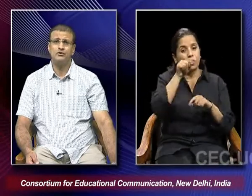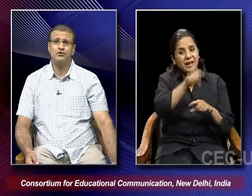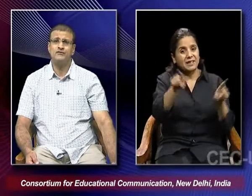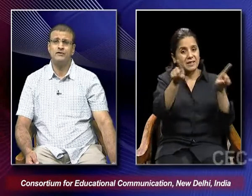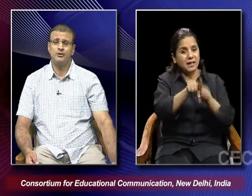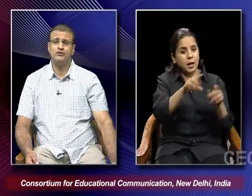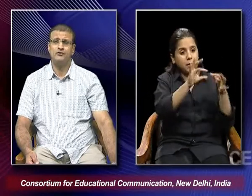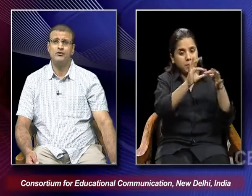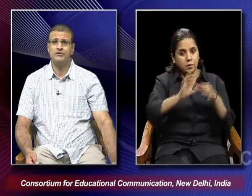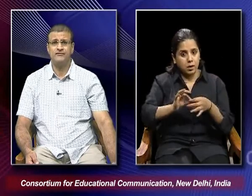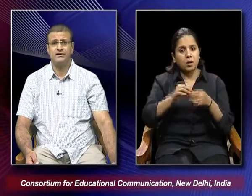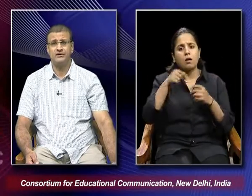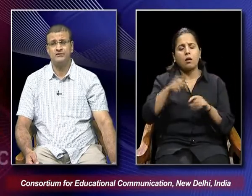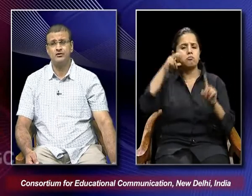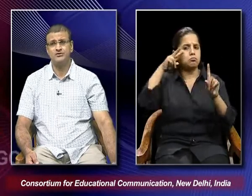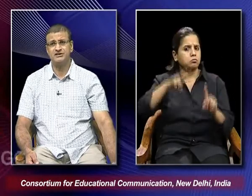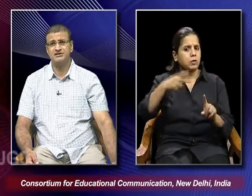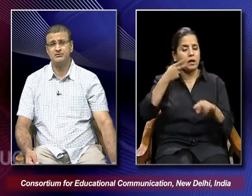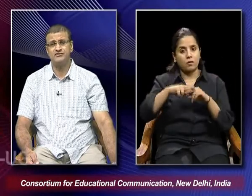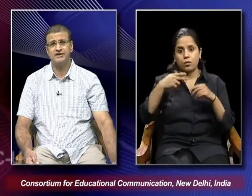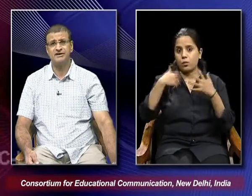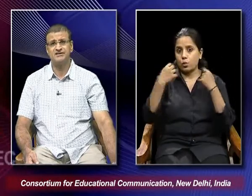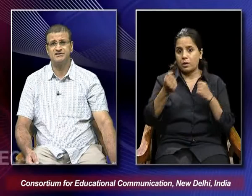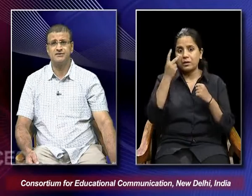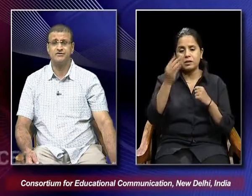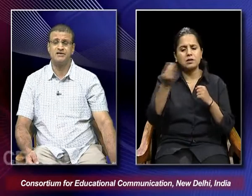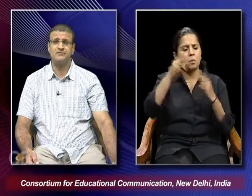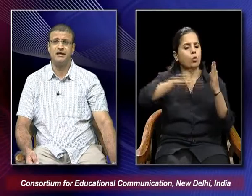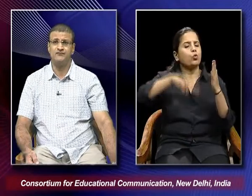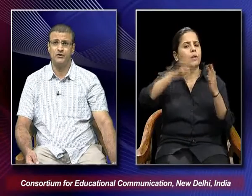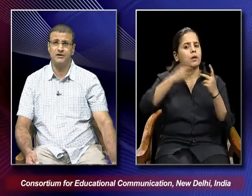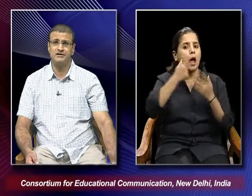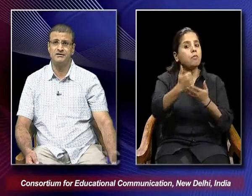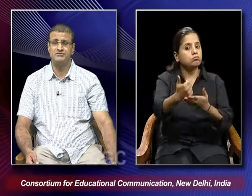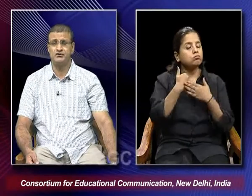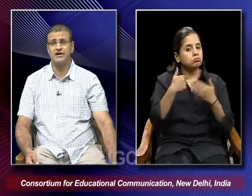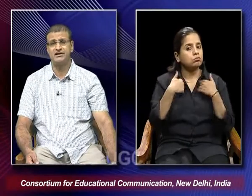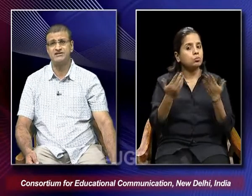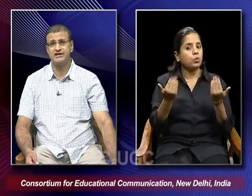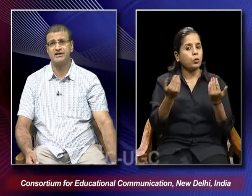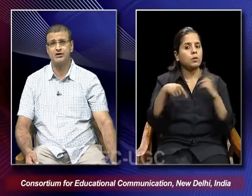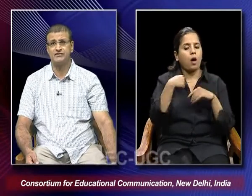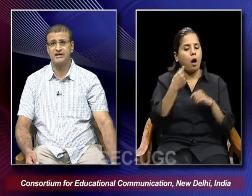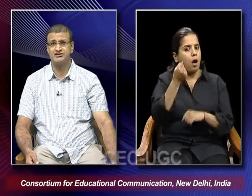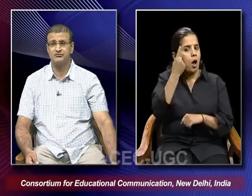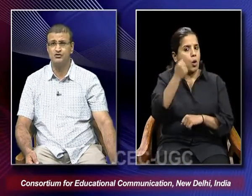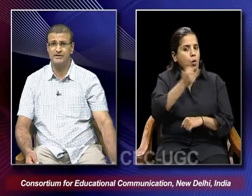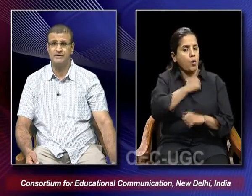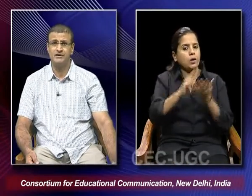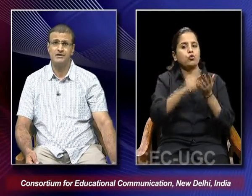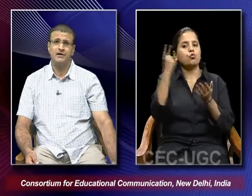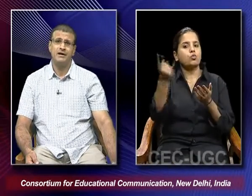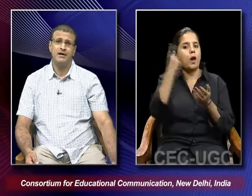of view, if we want to see some of the readings that which can be helpful in terms of our understanding of the national